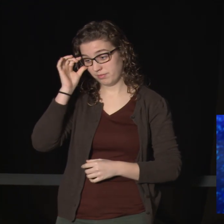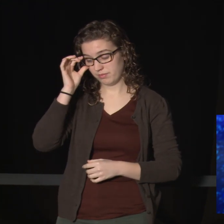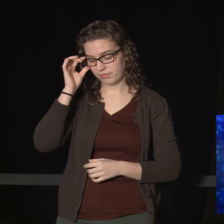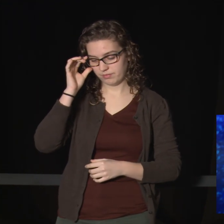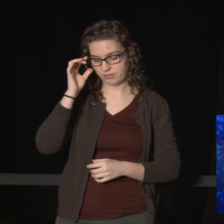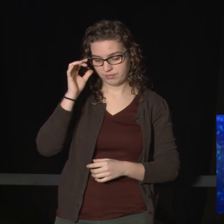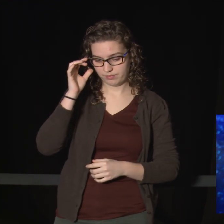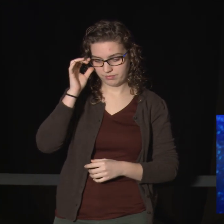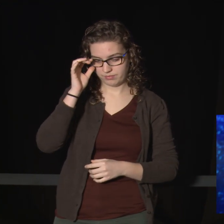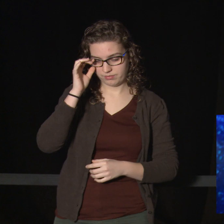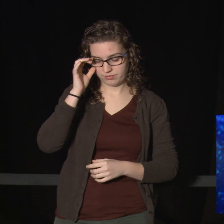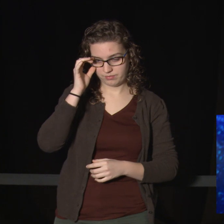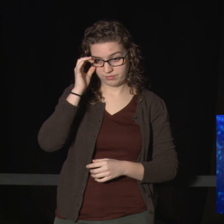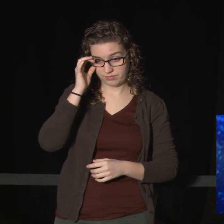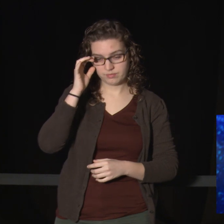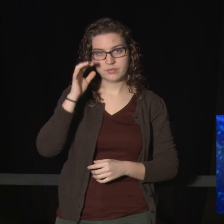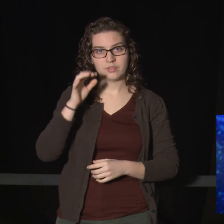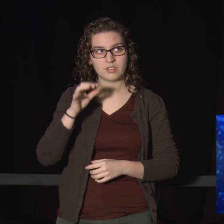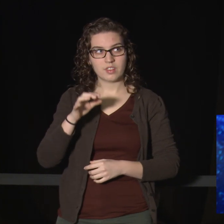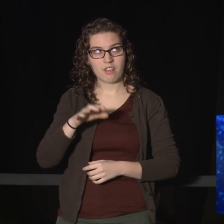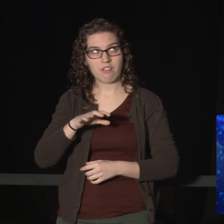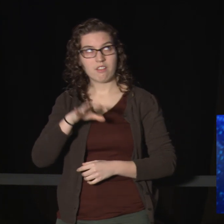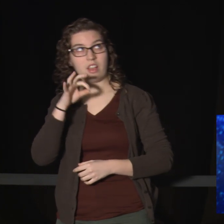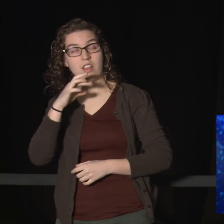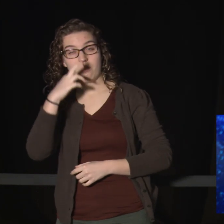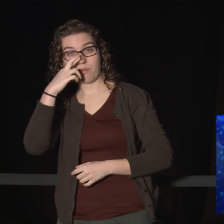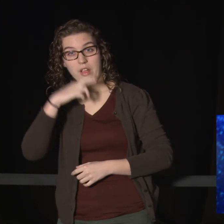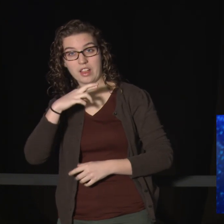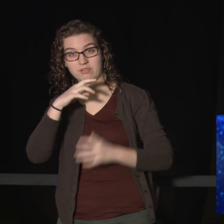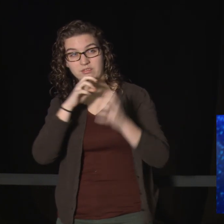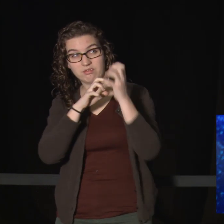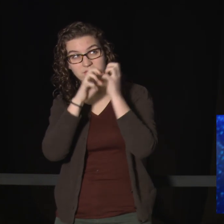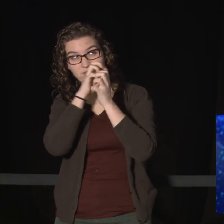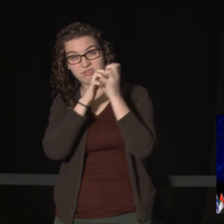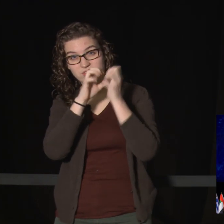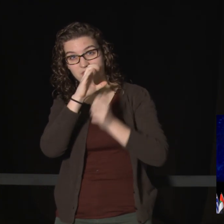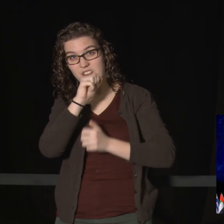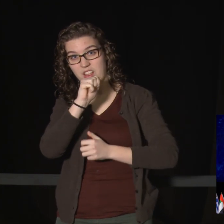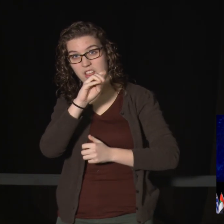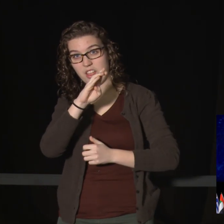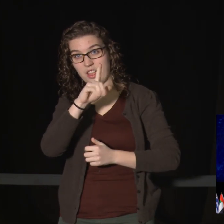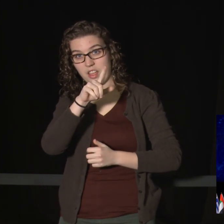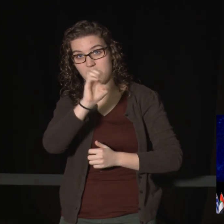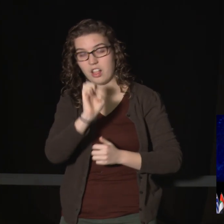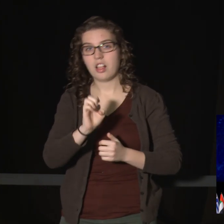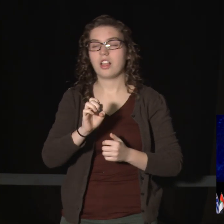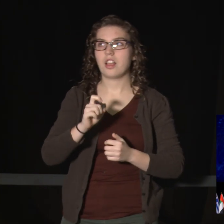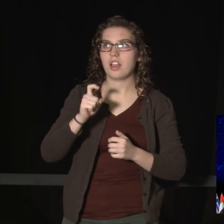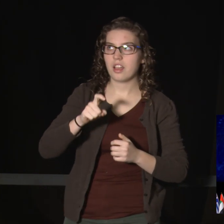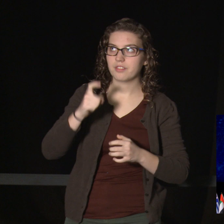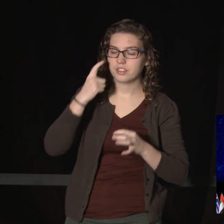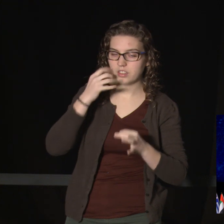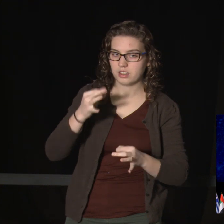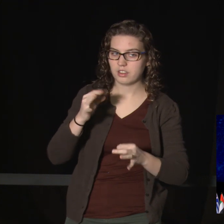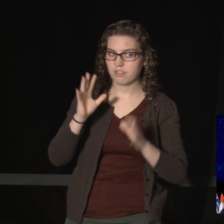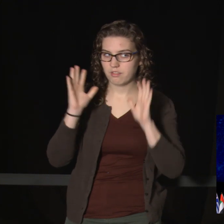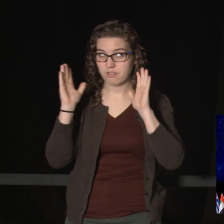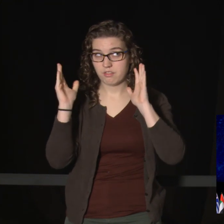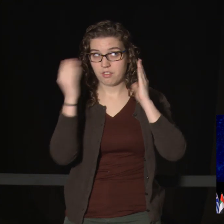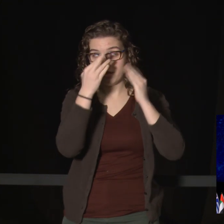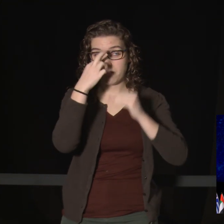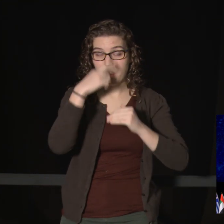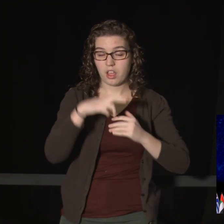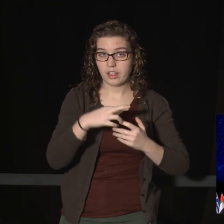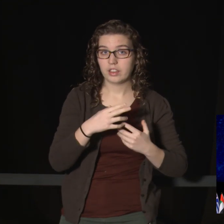We find that gnat or that rat gnawing on our cable, and we have to make the decision. If I focus on the rat,